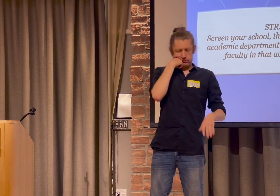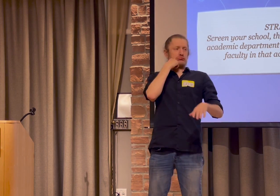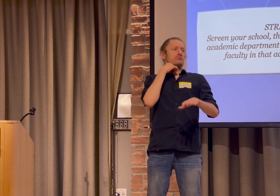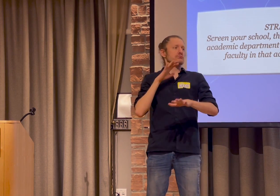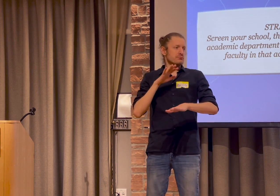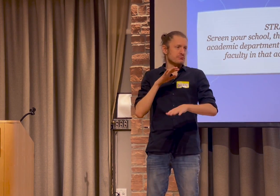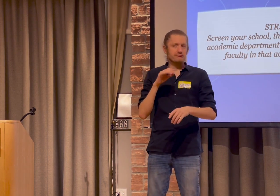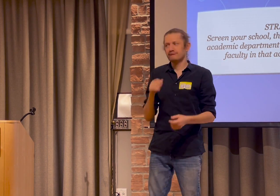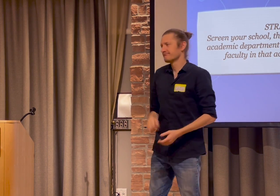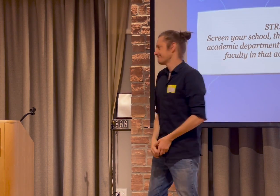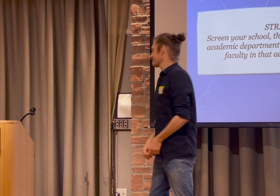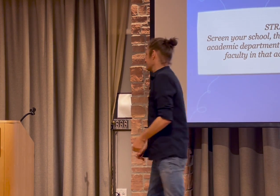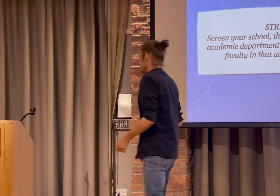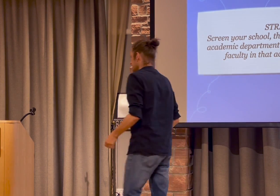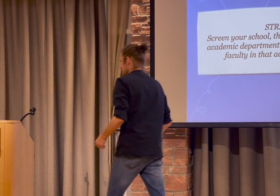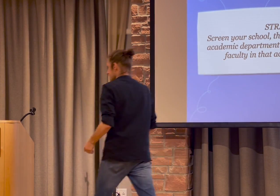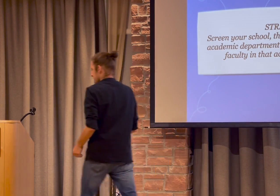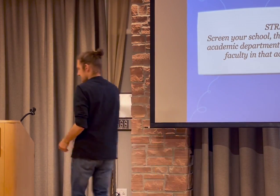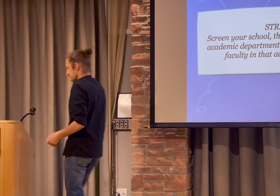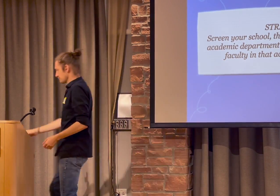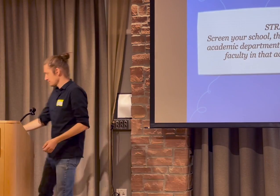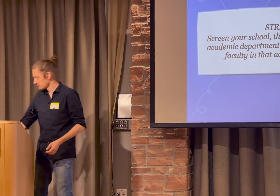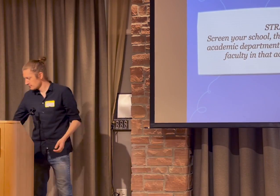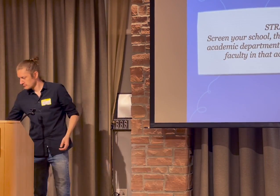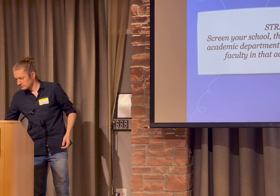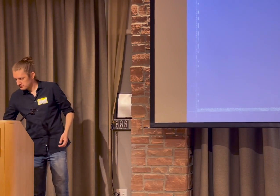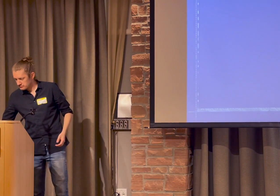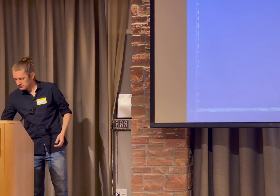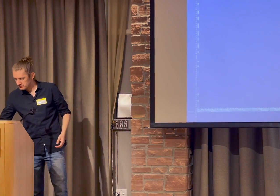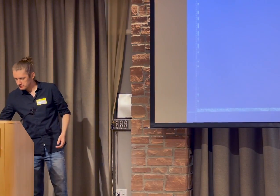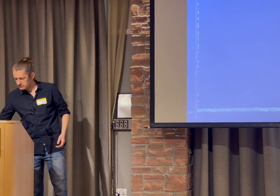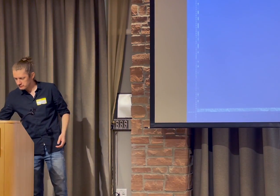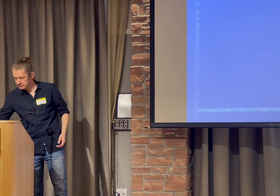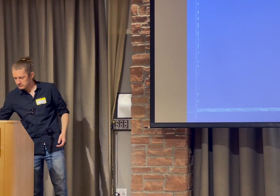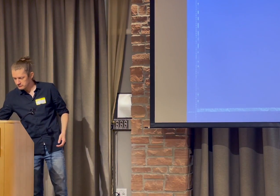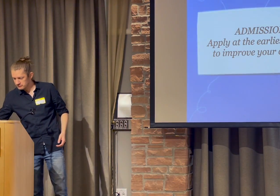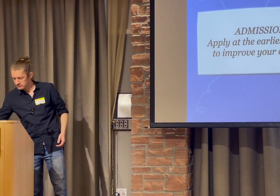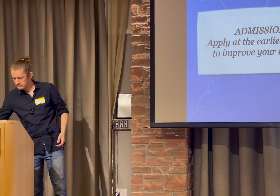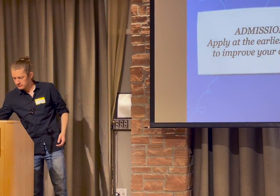hearing people do have an easier time doing this, we face a couple more roadblocks.